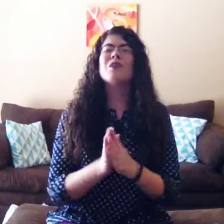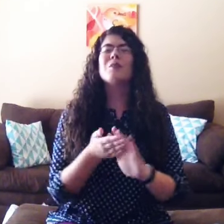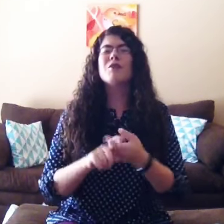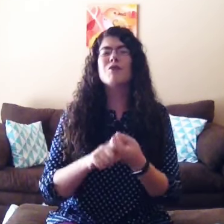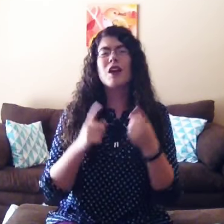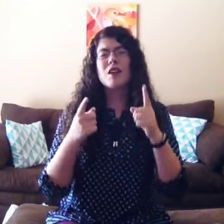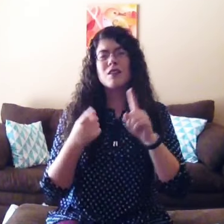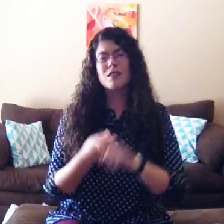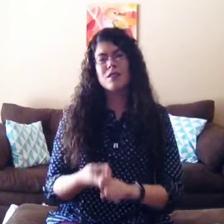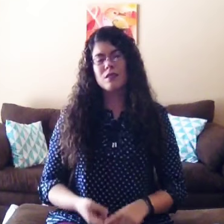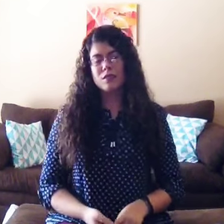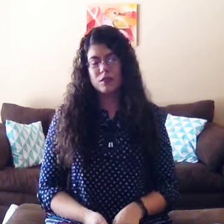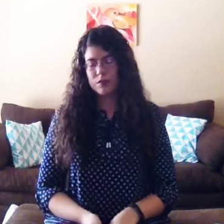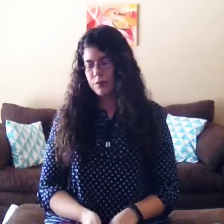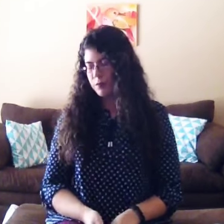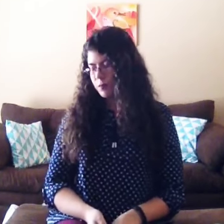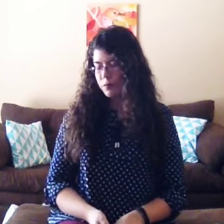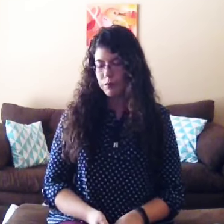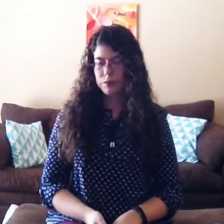be friends?